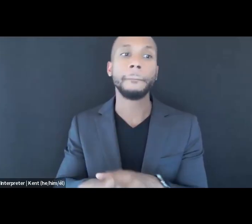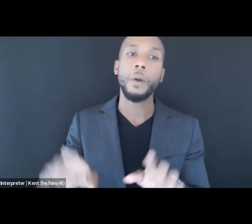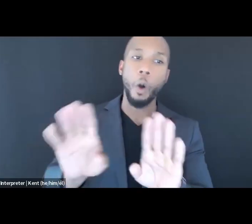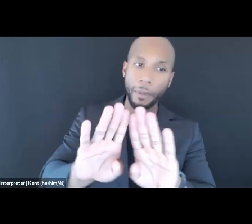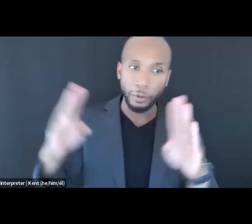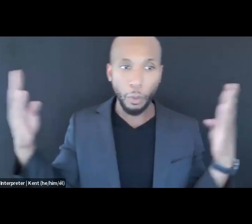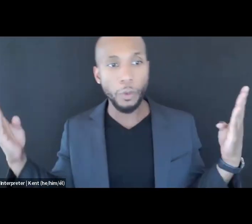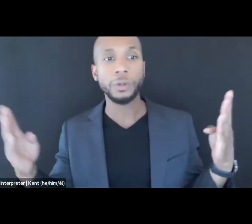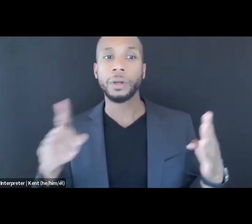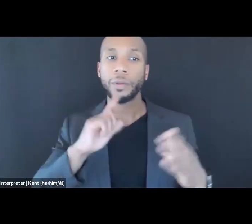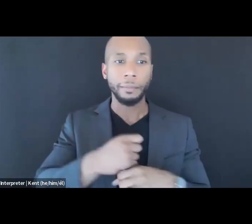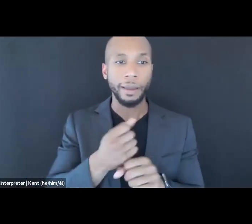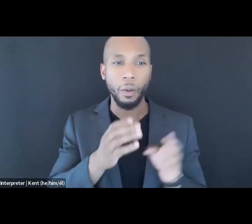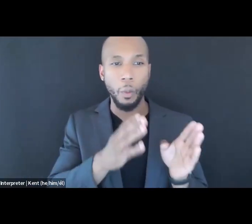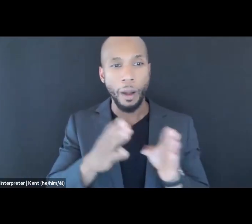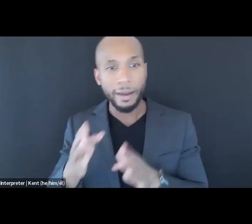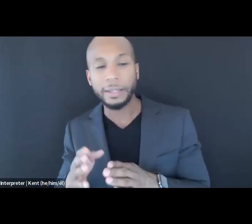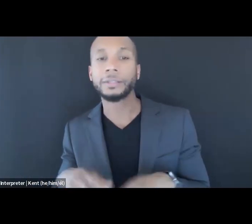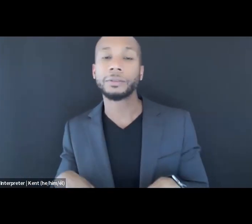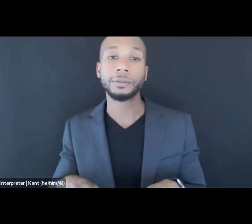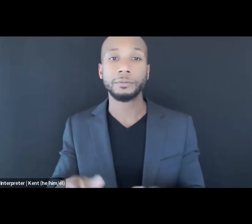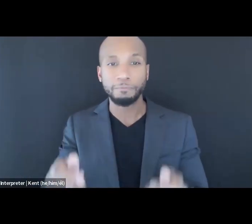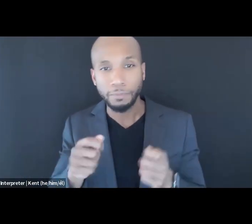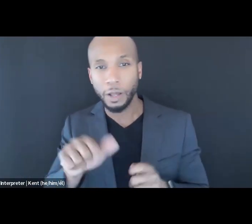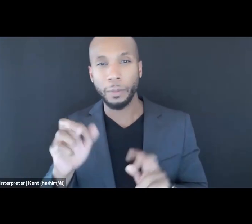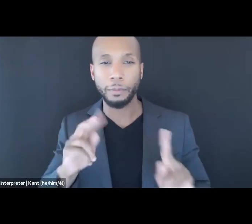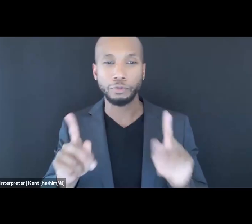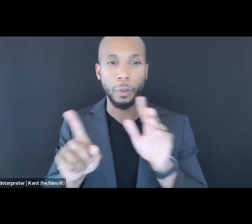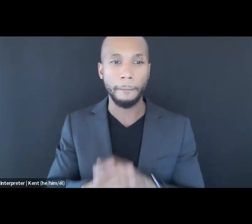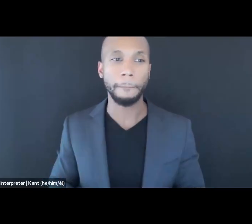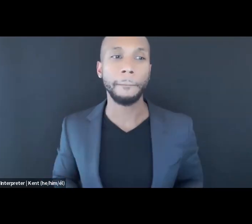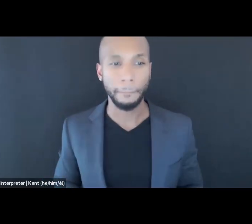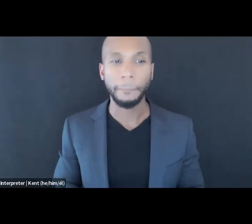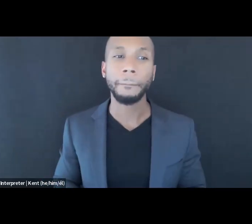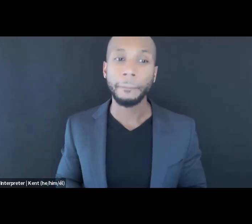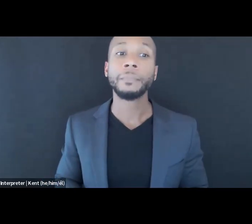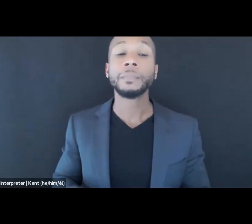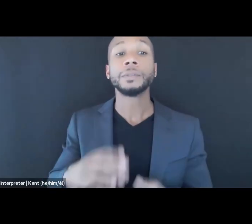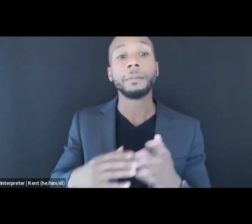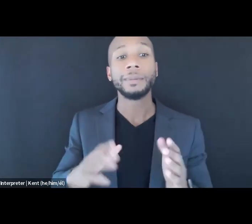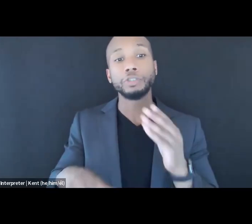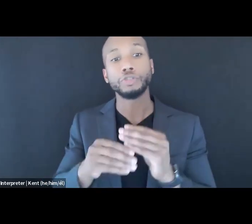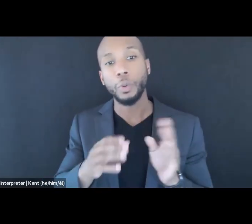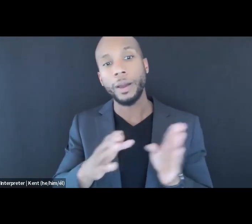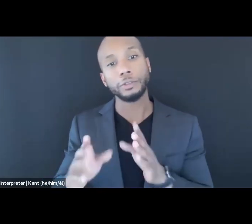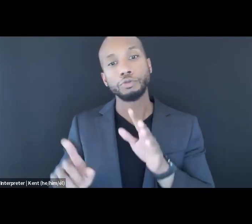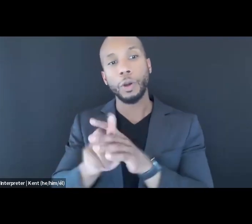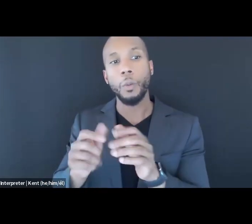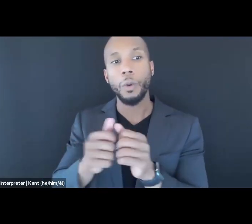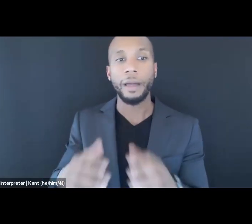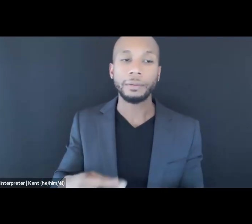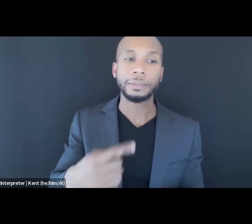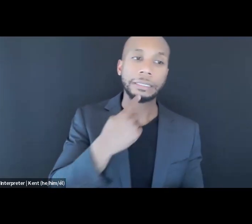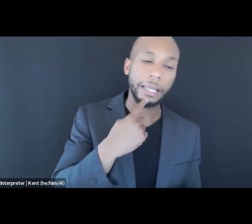doors, and creating ways of having others show up. These are some additional ways of showing up without saying